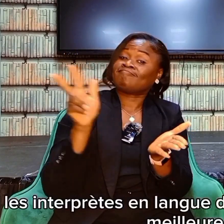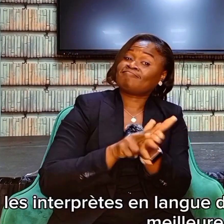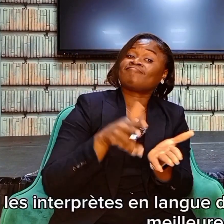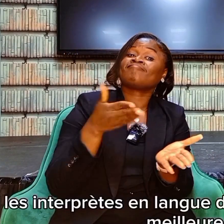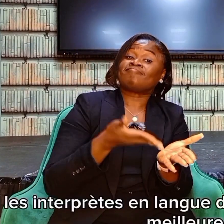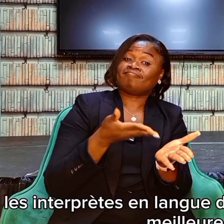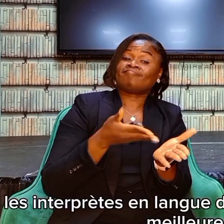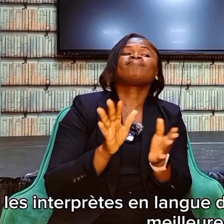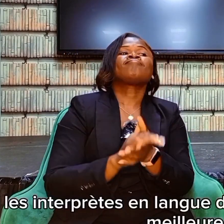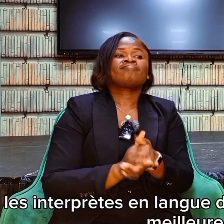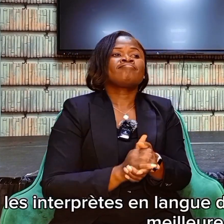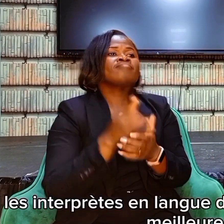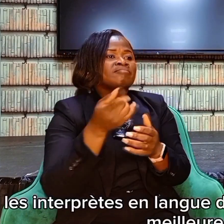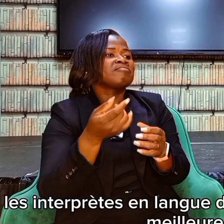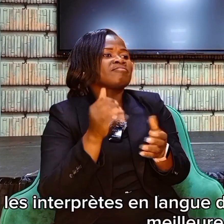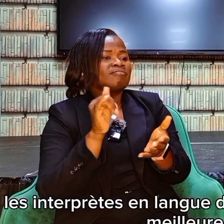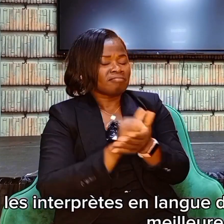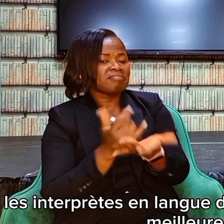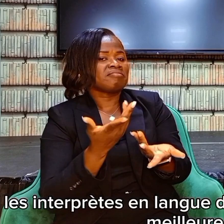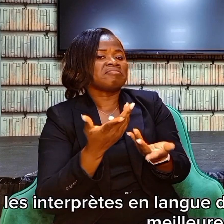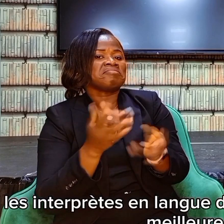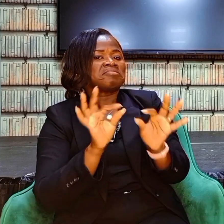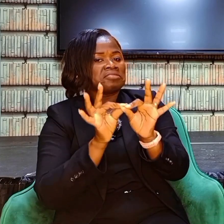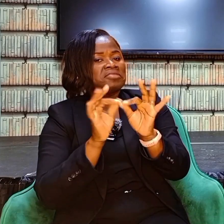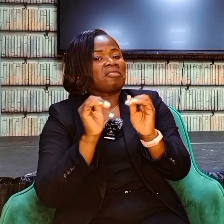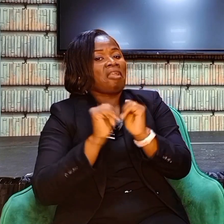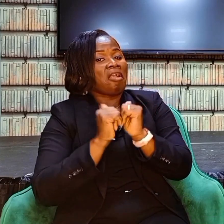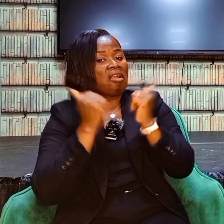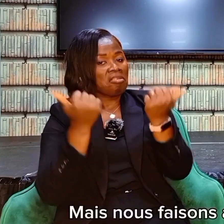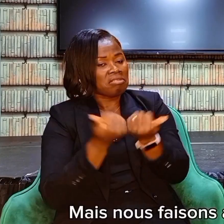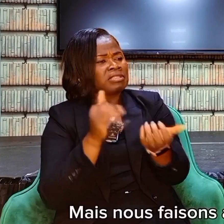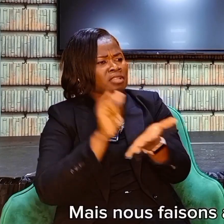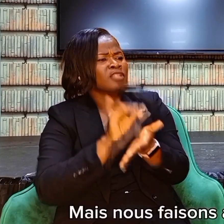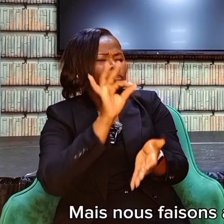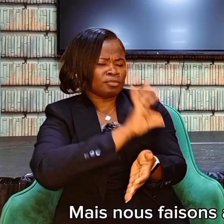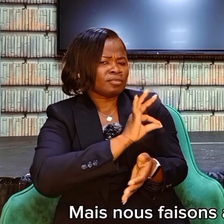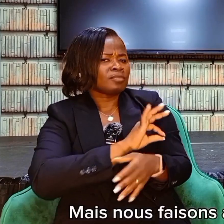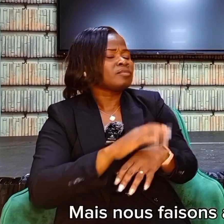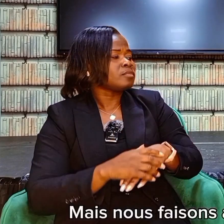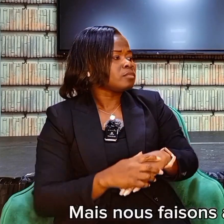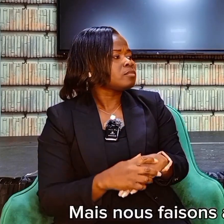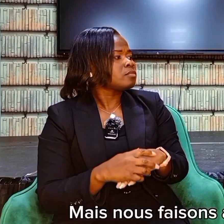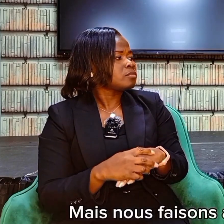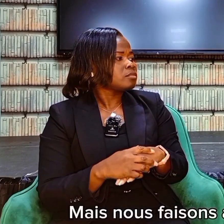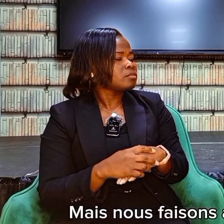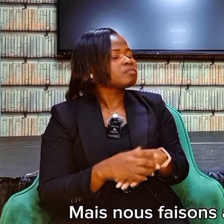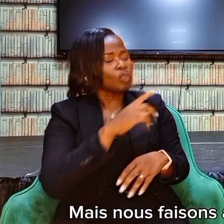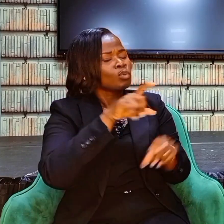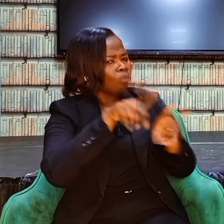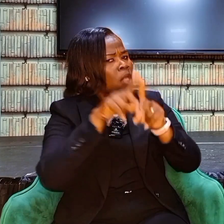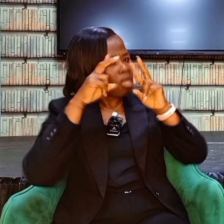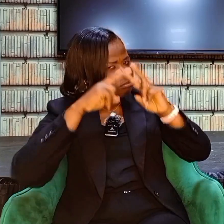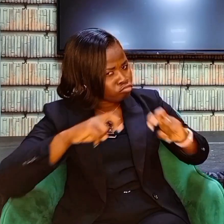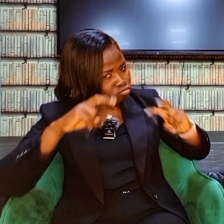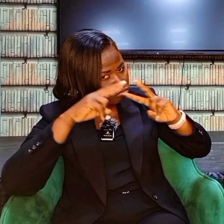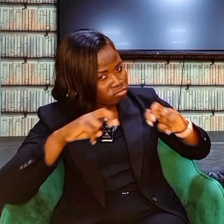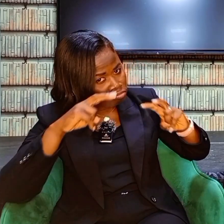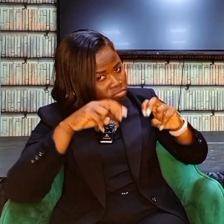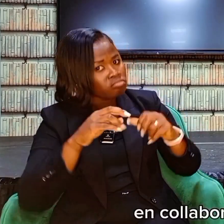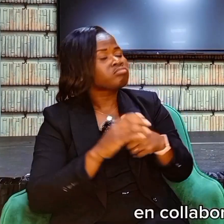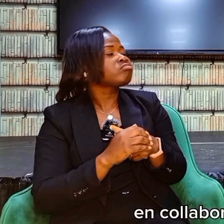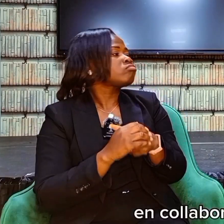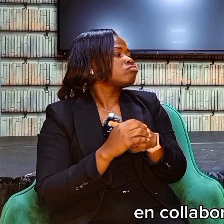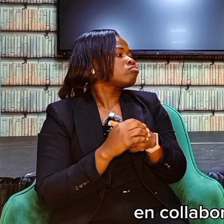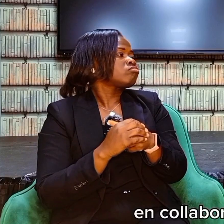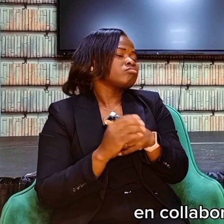where sign language interpreters can benefit. But we also do research